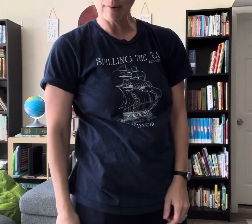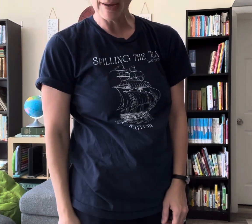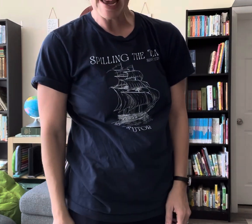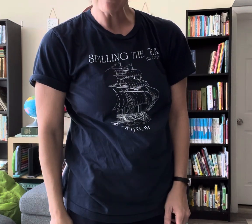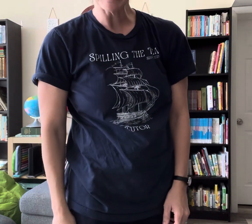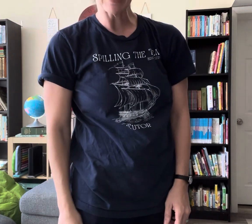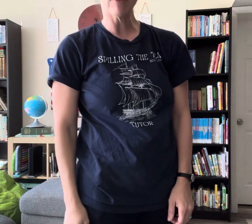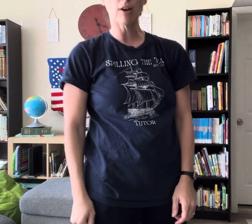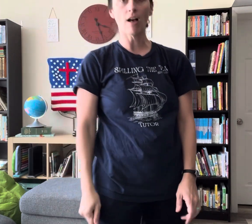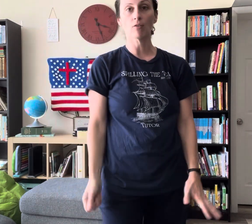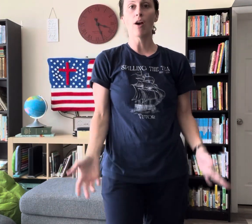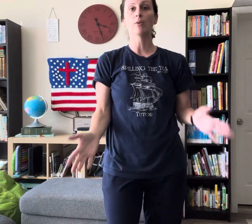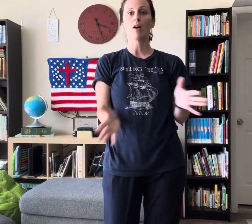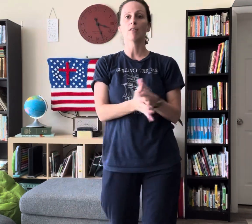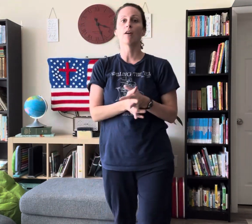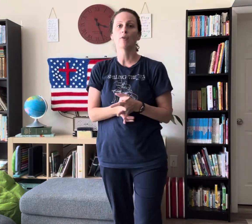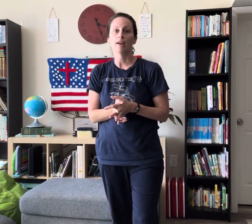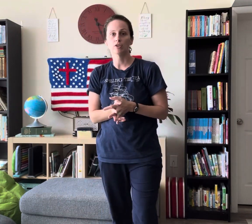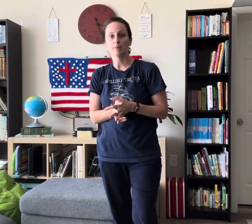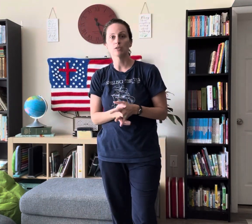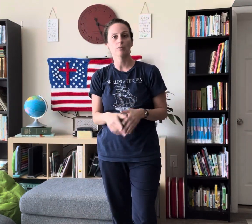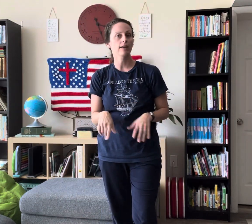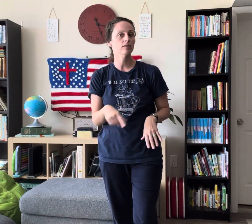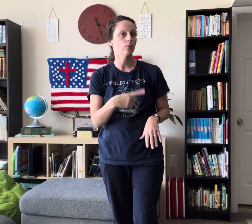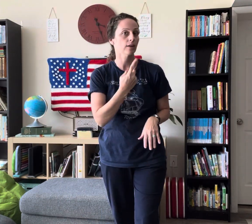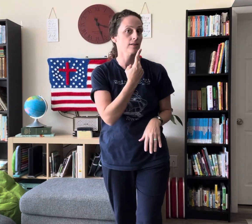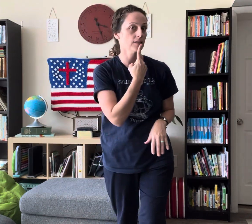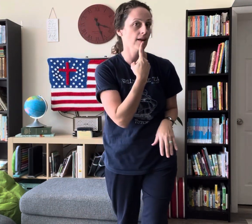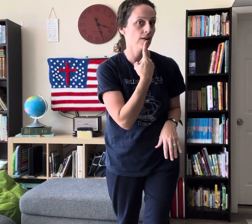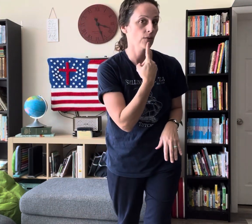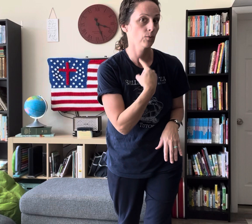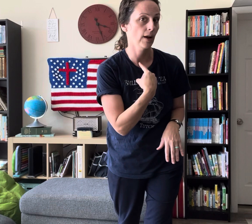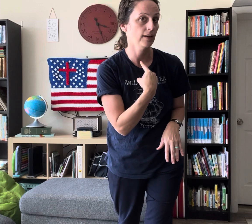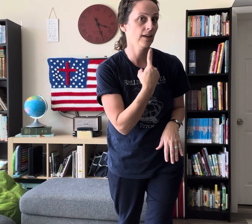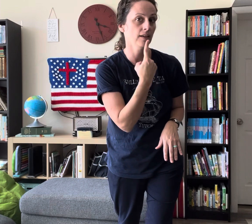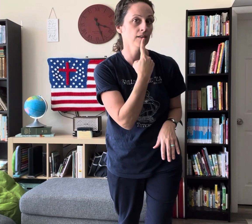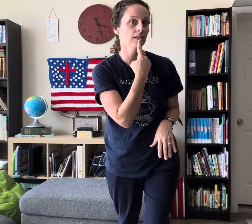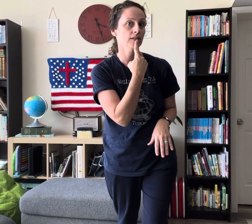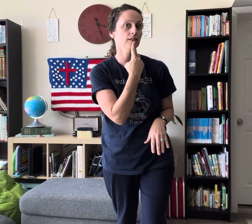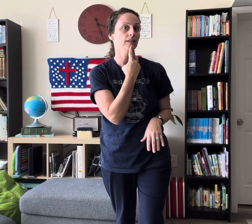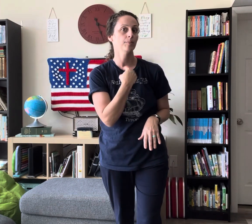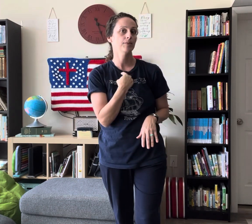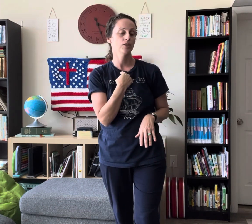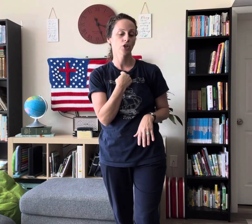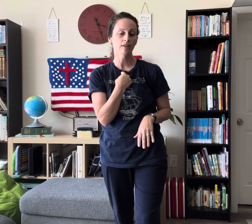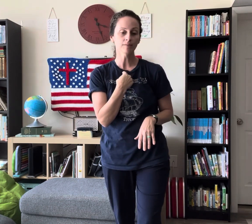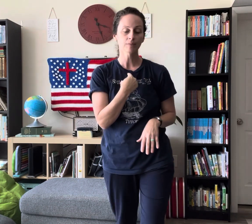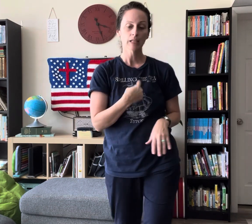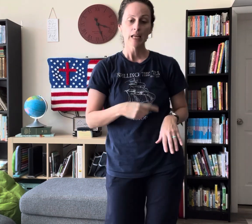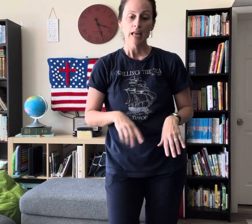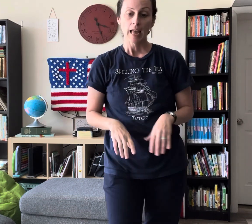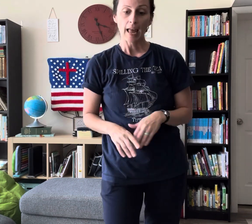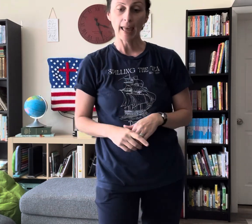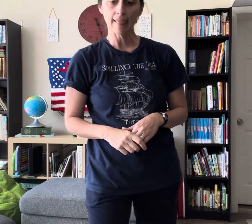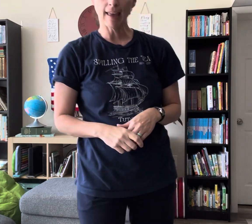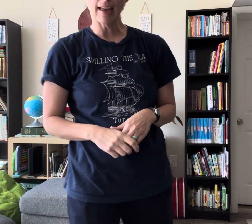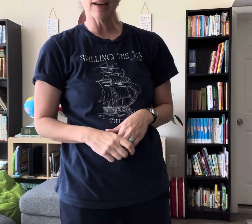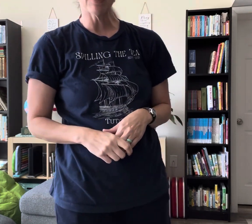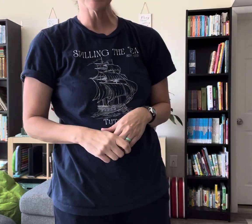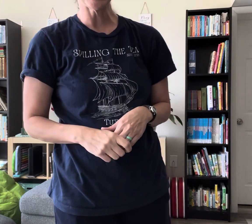we have Denver, Colorado. Colorado actually means red, so we're gonna sign red again, lip to chin. And then Santa